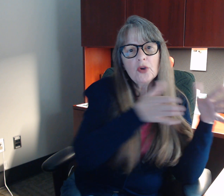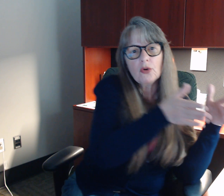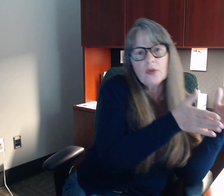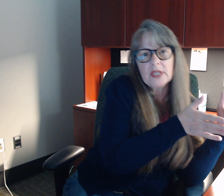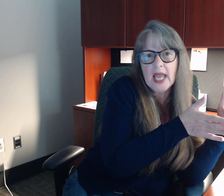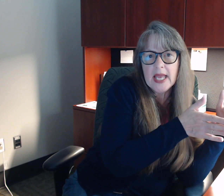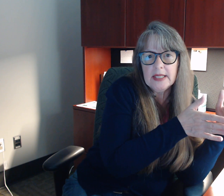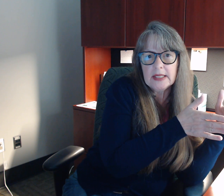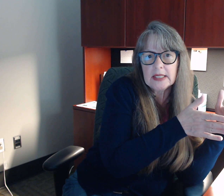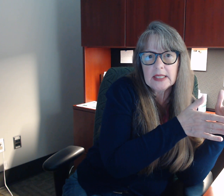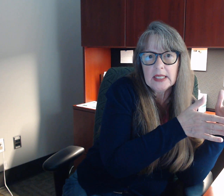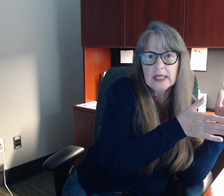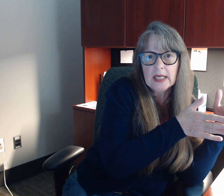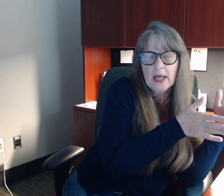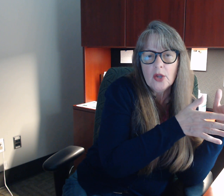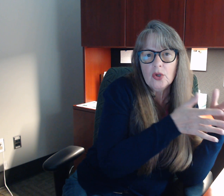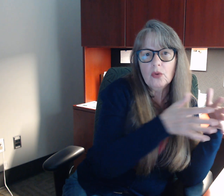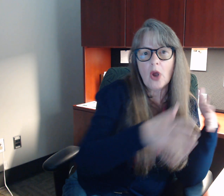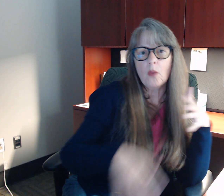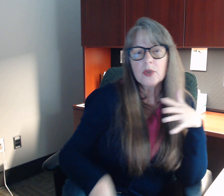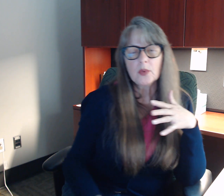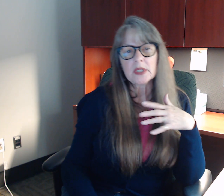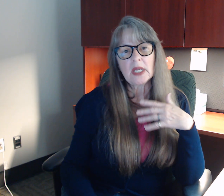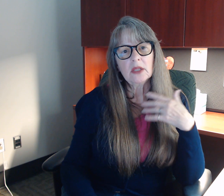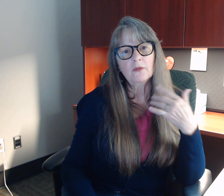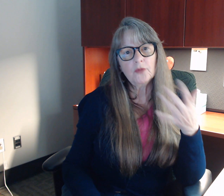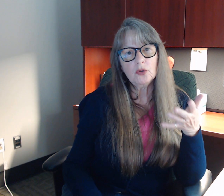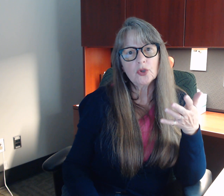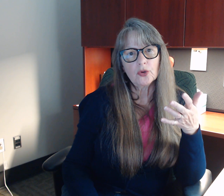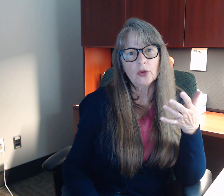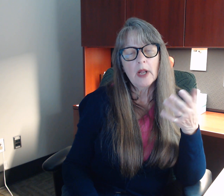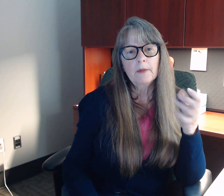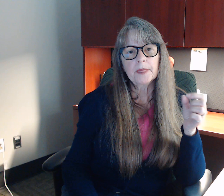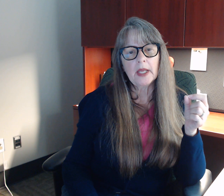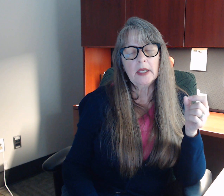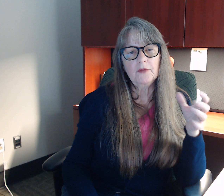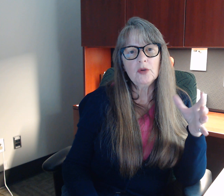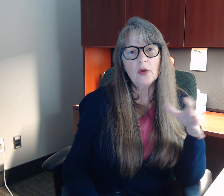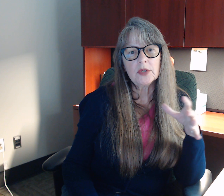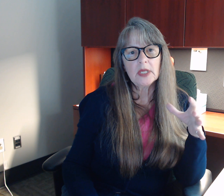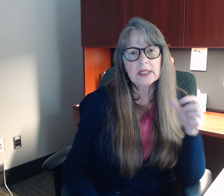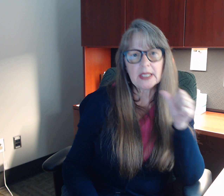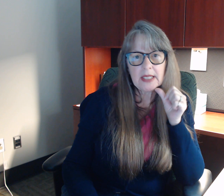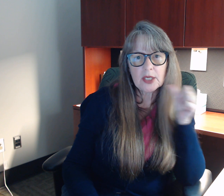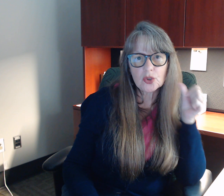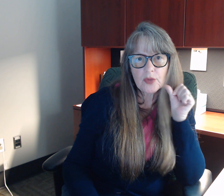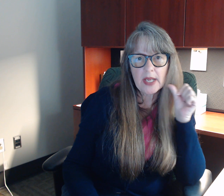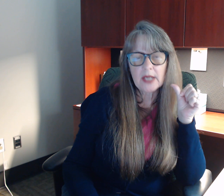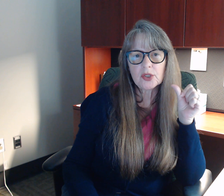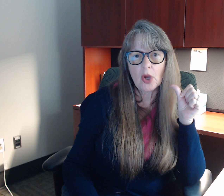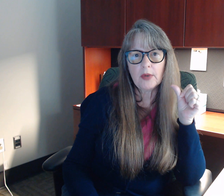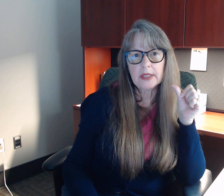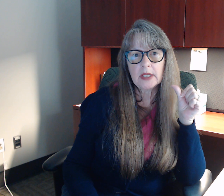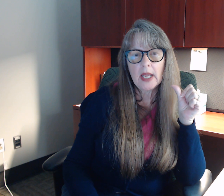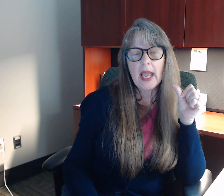the tense, you don't always want to say in the future. If you know the tense, like yesterday, I saw it, and